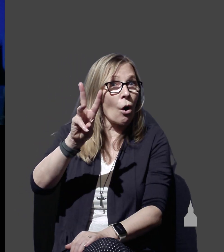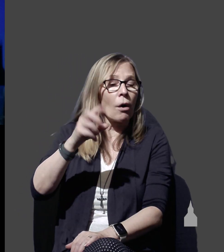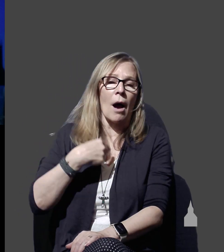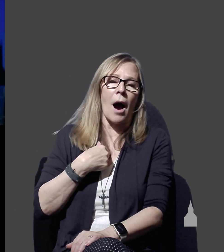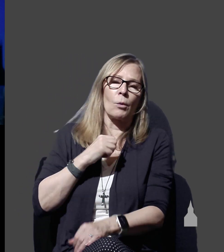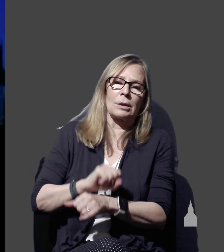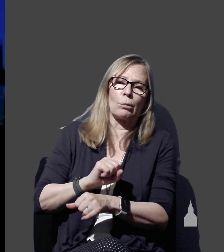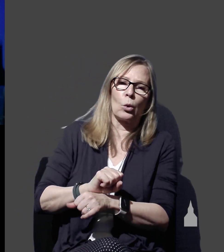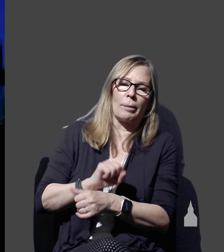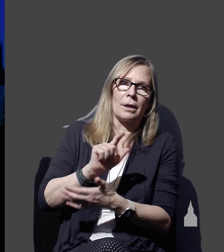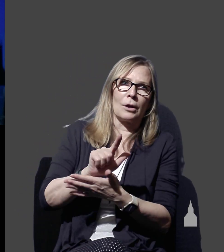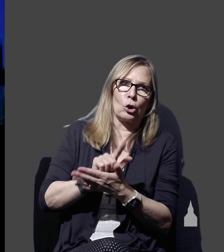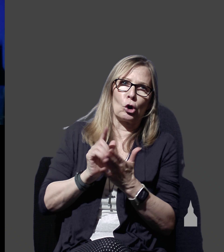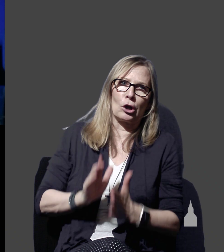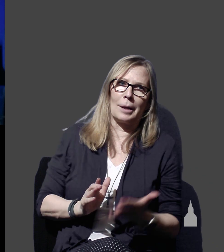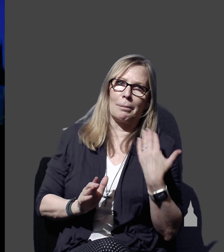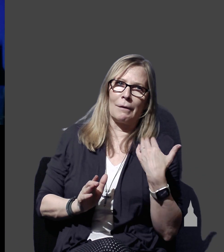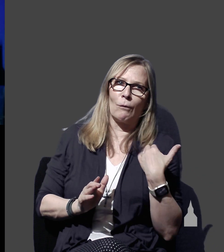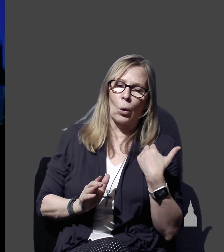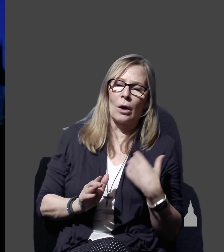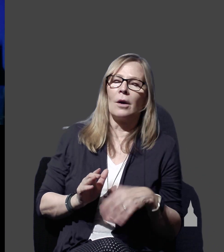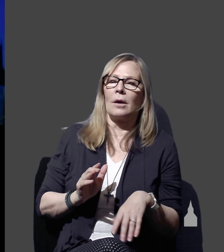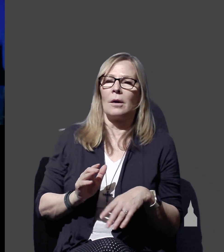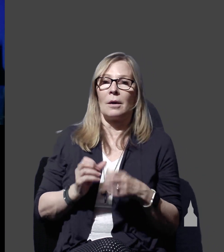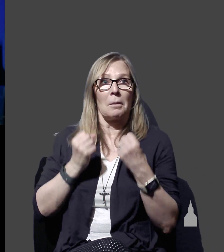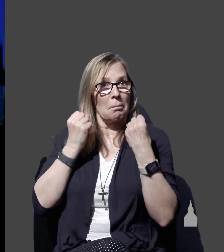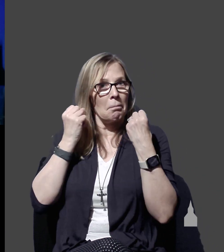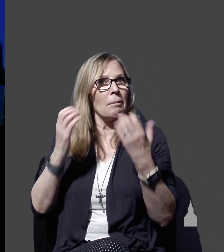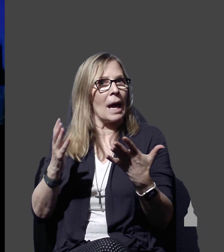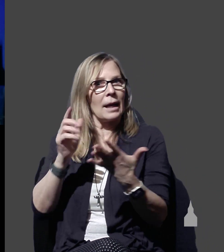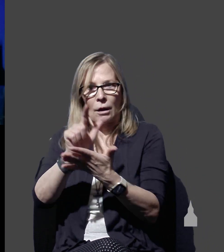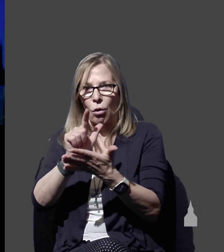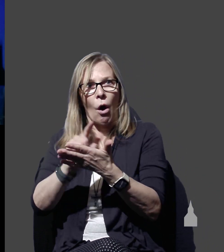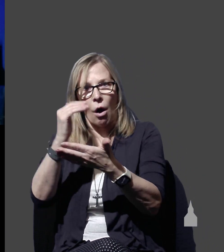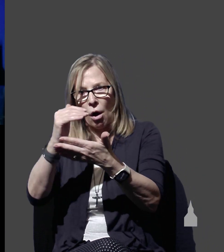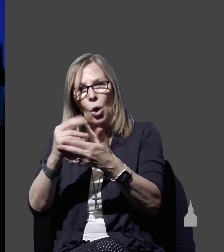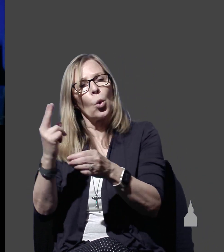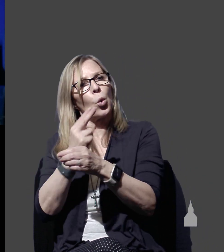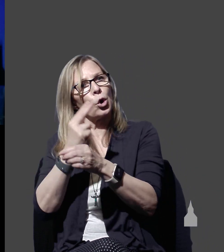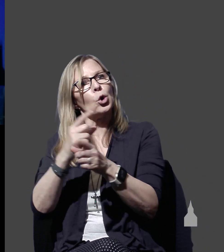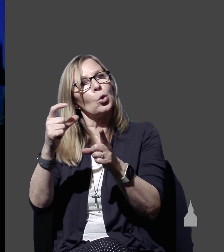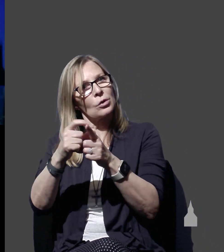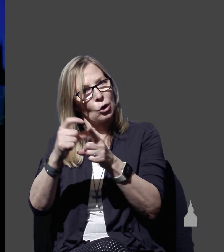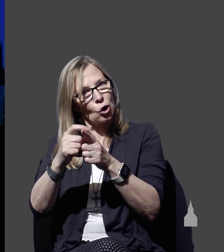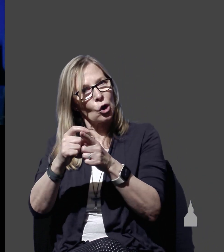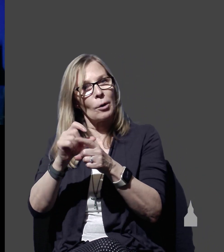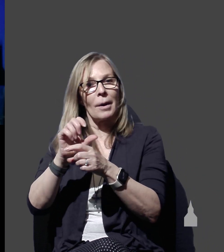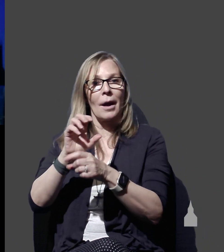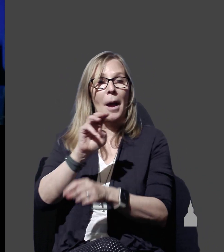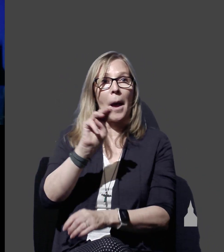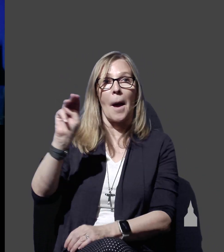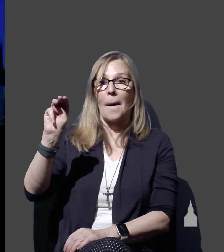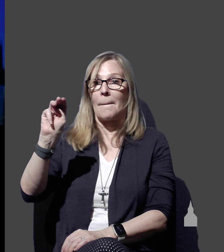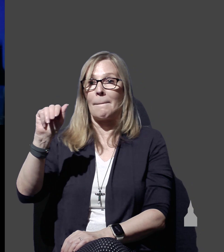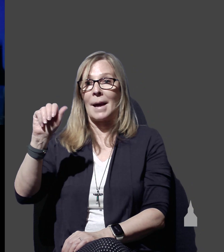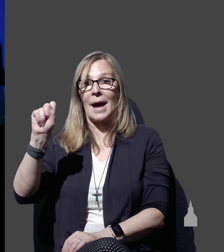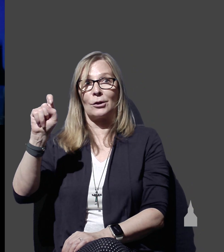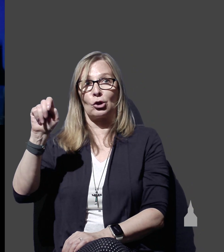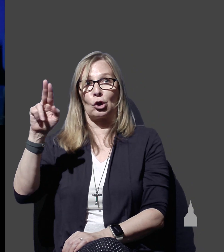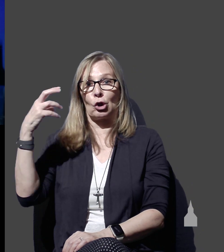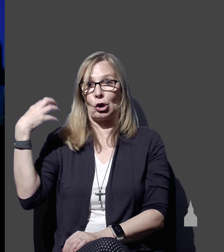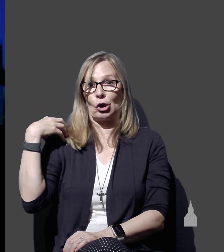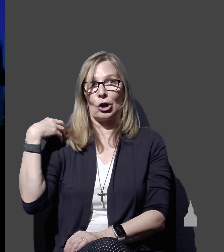employment attorney, I did labor law, a lot of the treatises on the law will use the term master and servant, talking